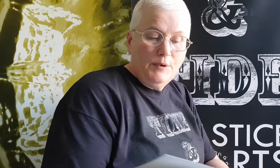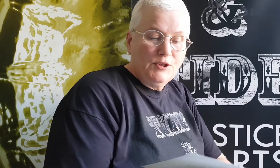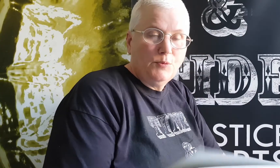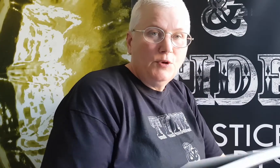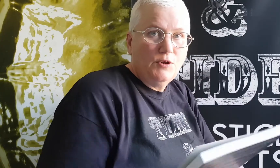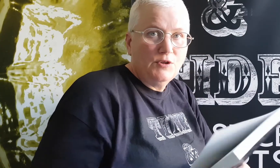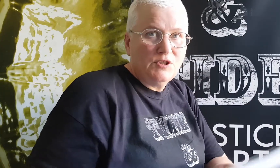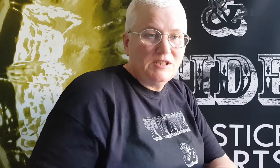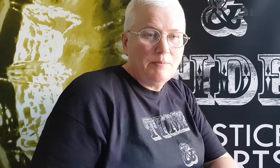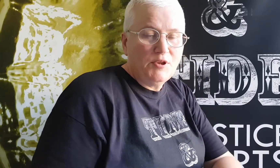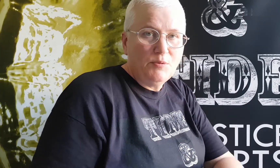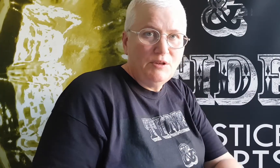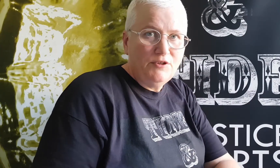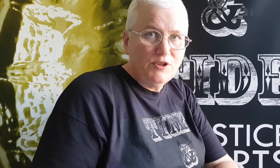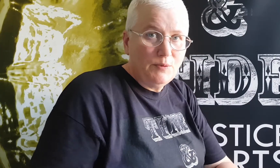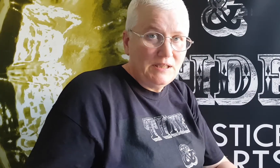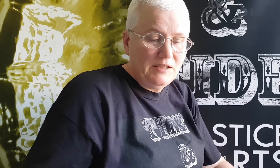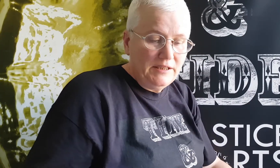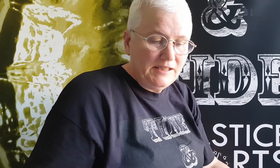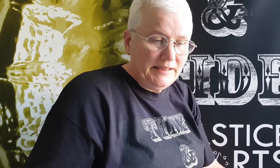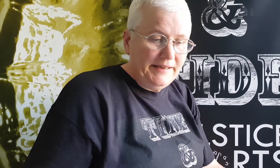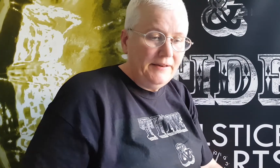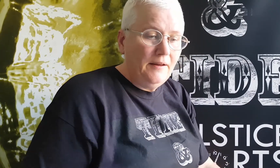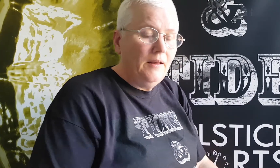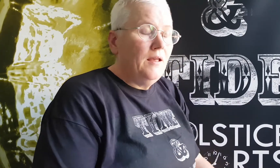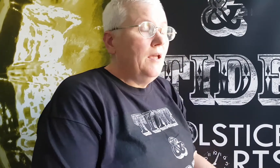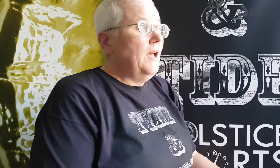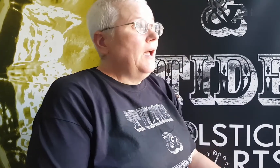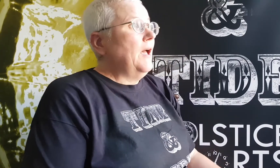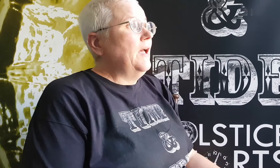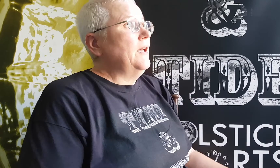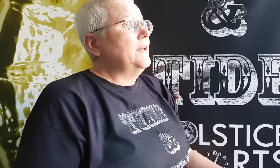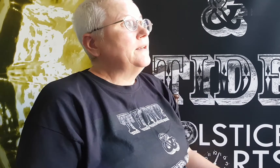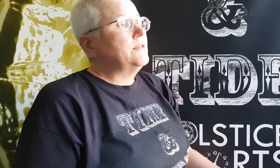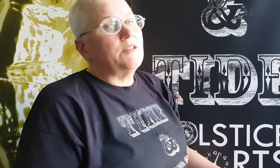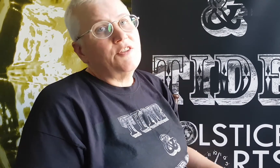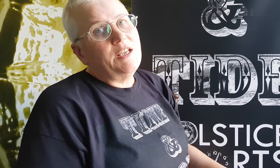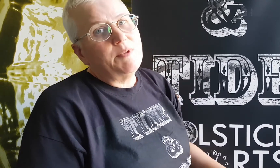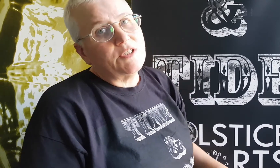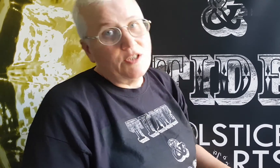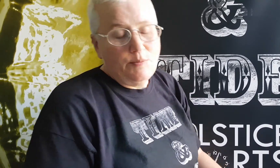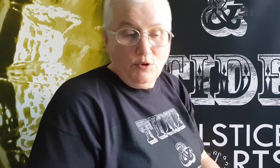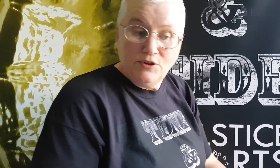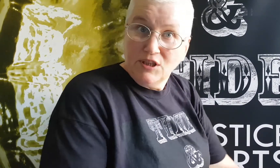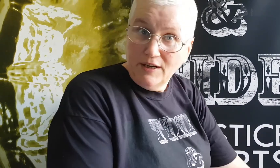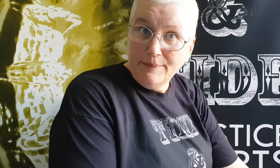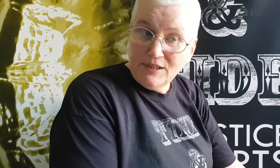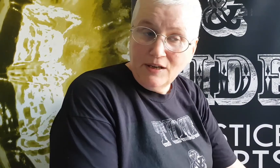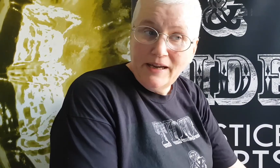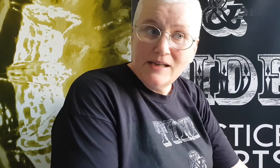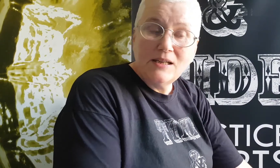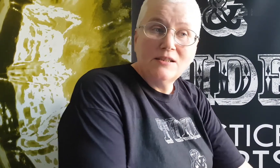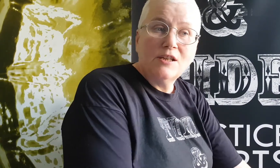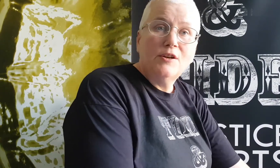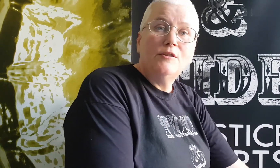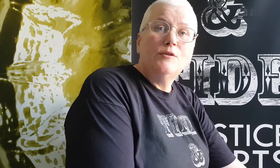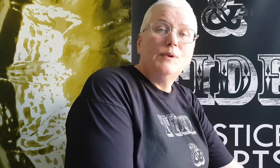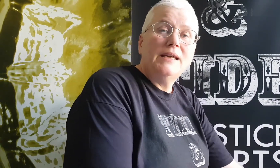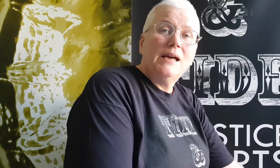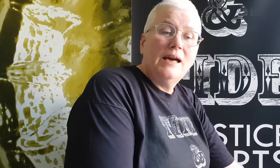which was December the 21st, 2019. And the theme this time was Time and Tide. So we